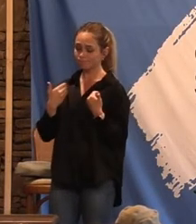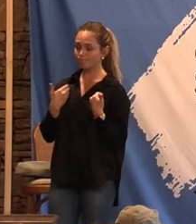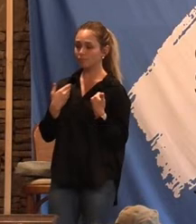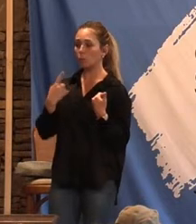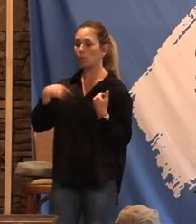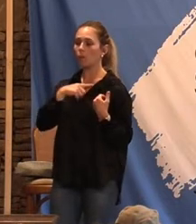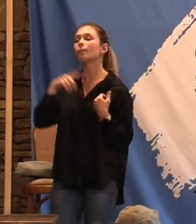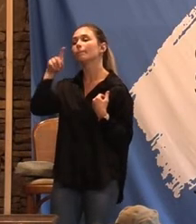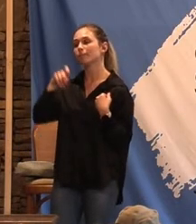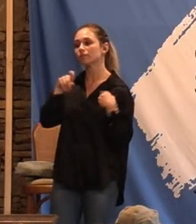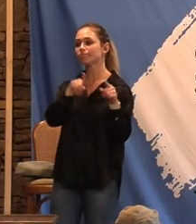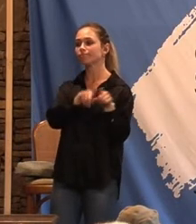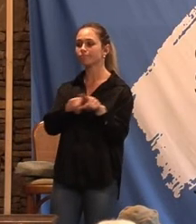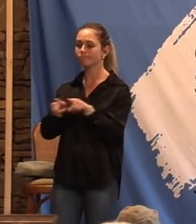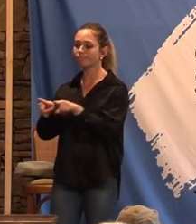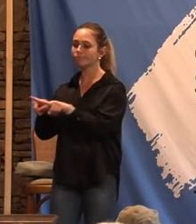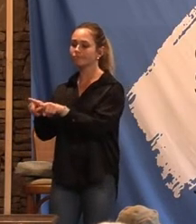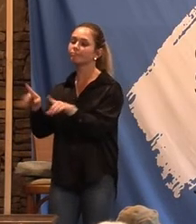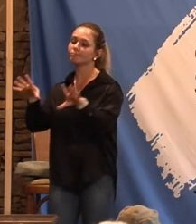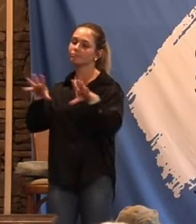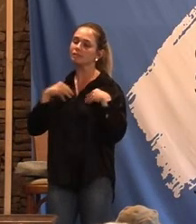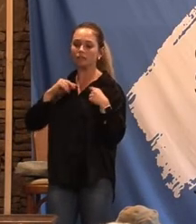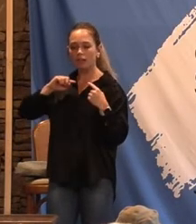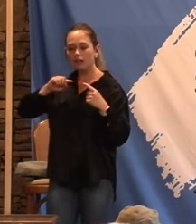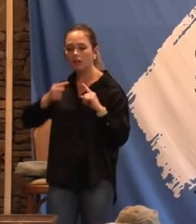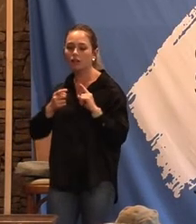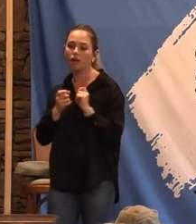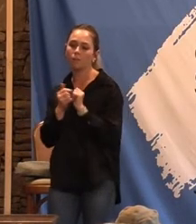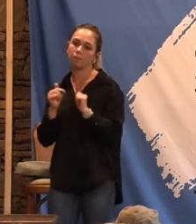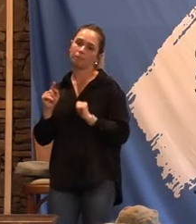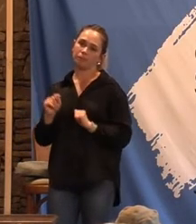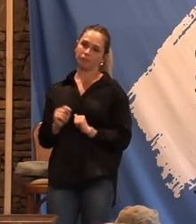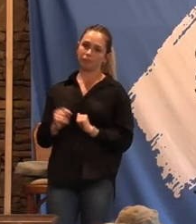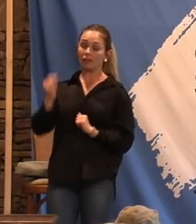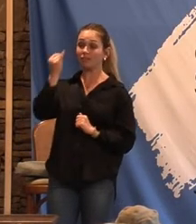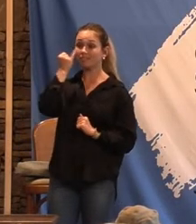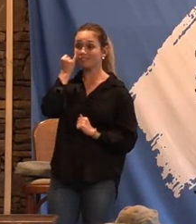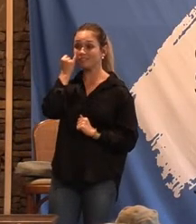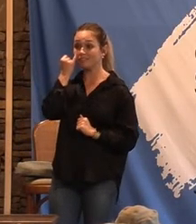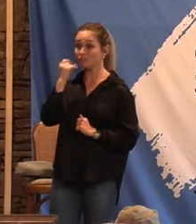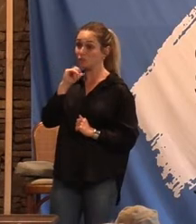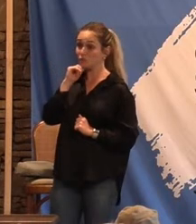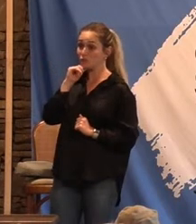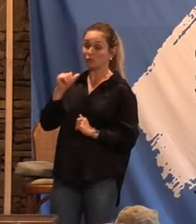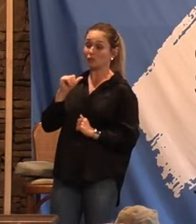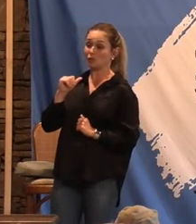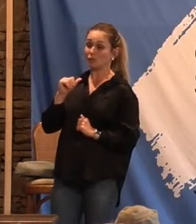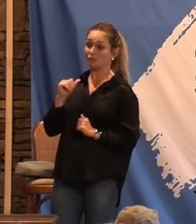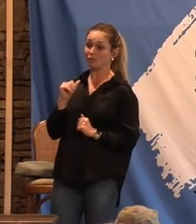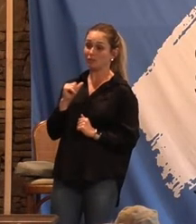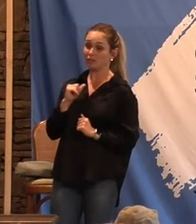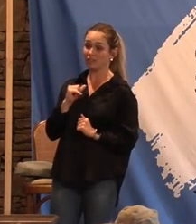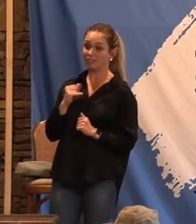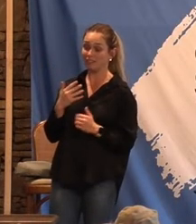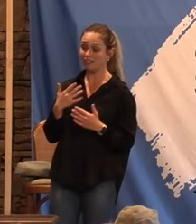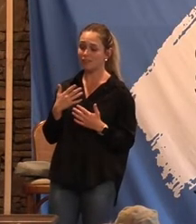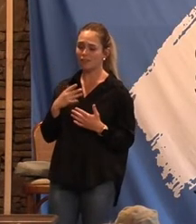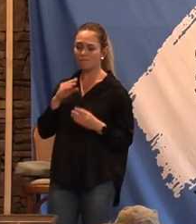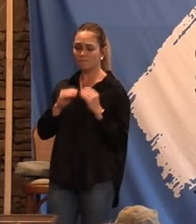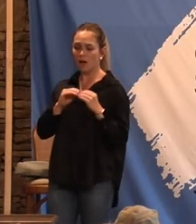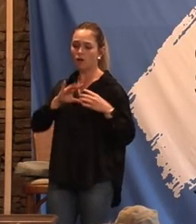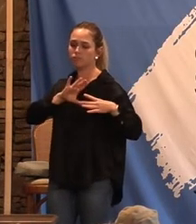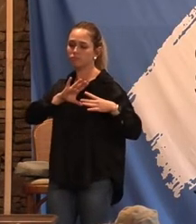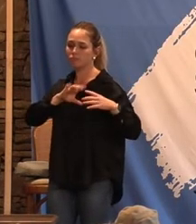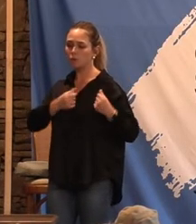we must also take the pain. If you don't know the ache of a broken